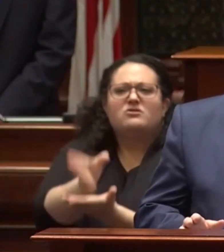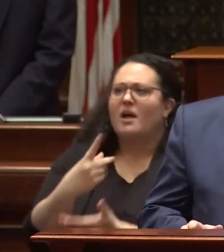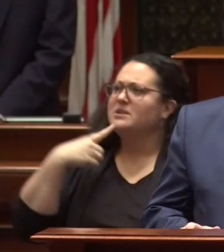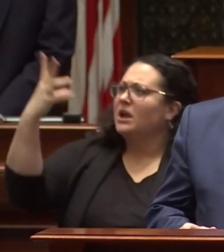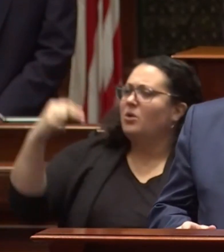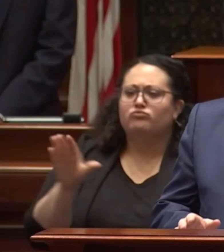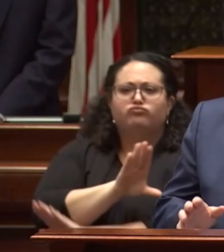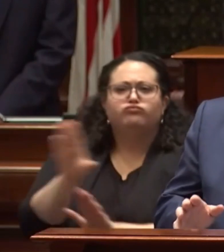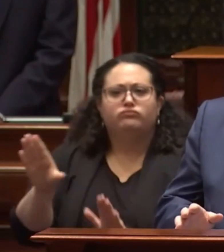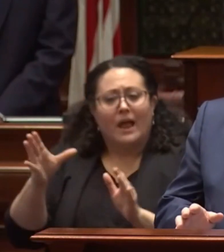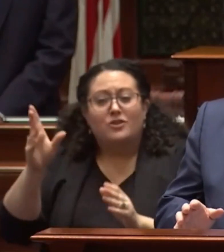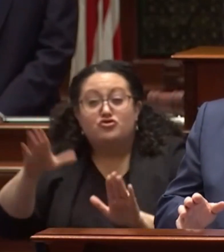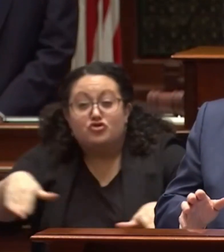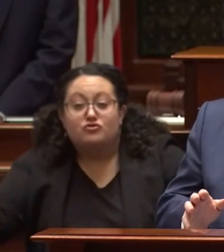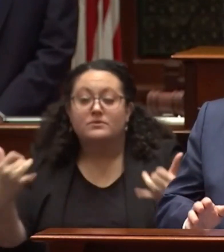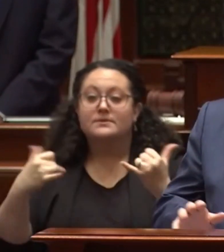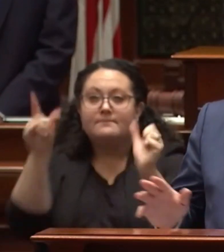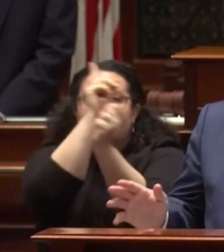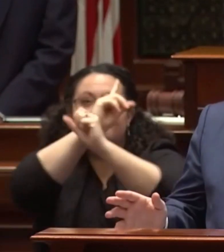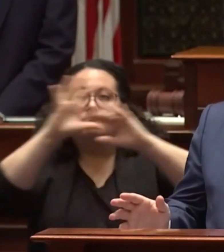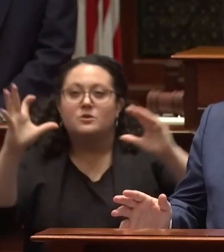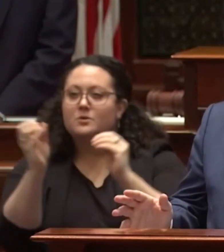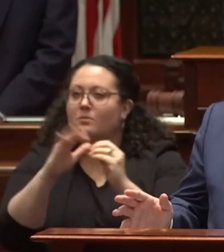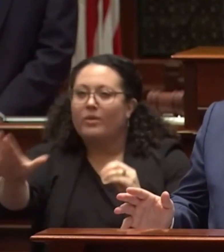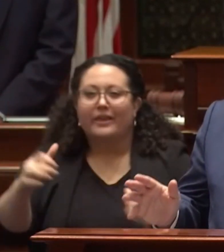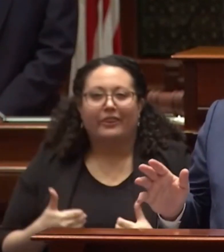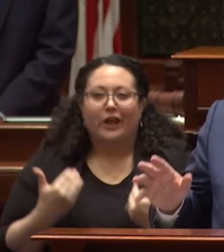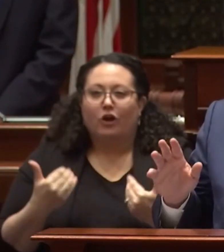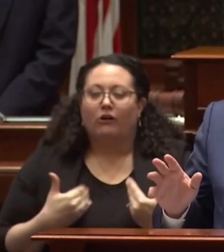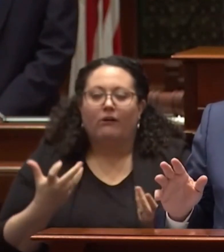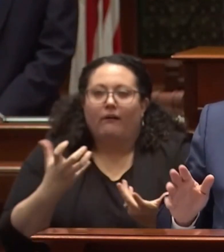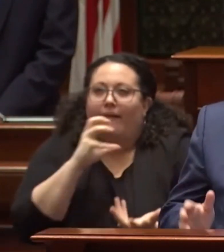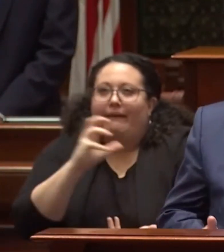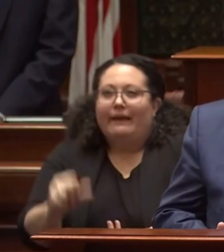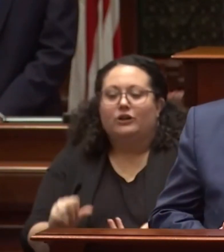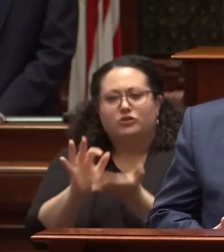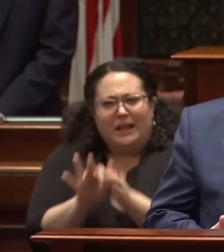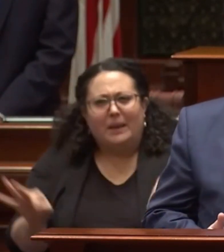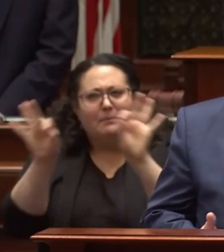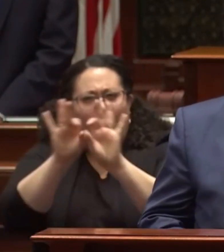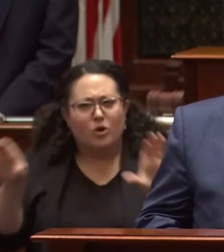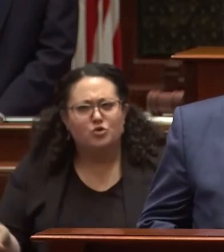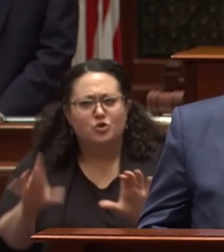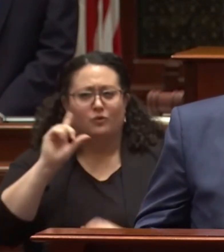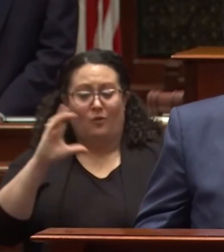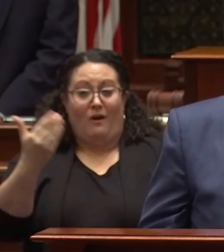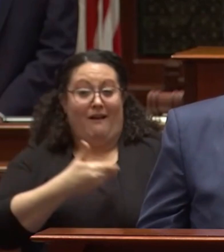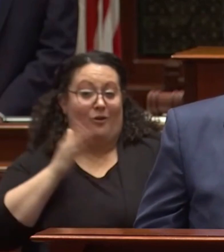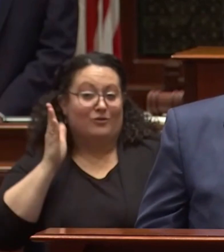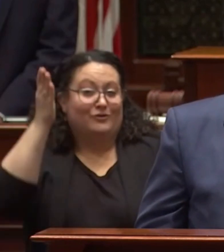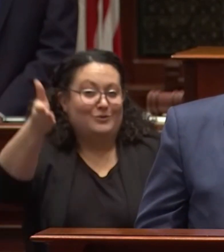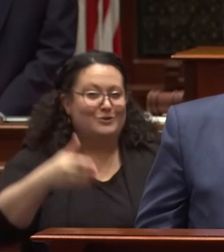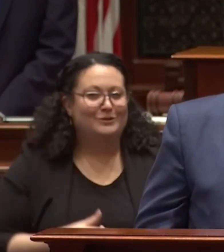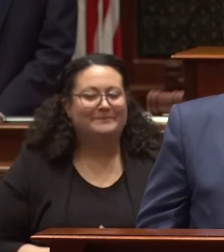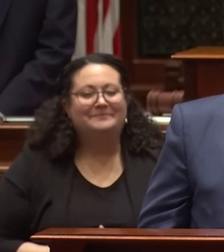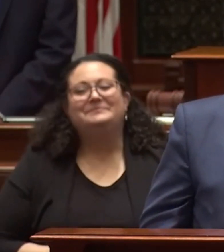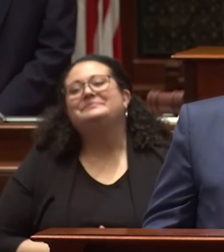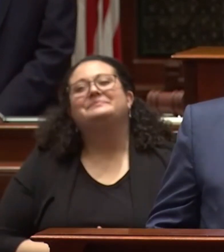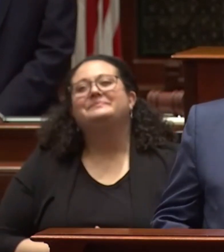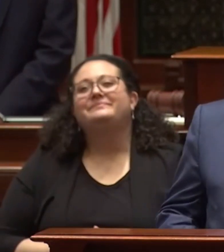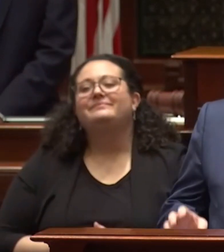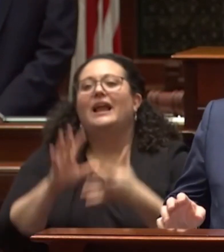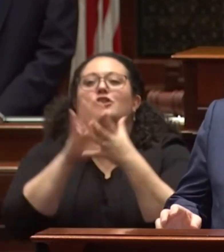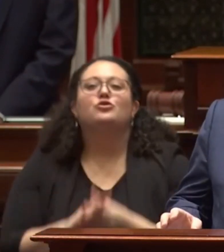and children with a vision beyond their years, doing something important for our future.